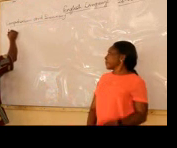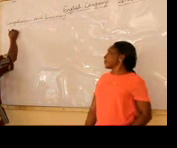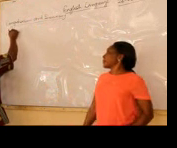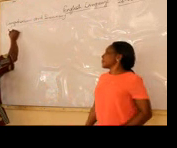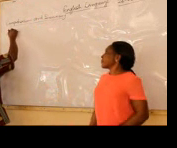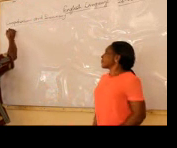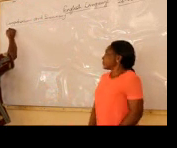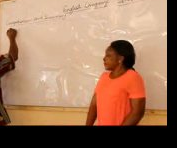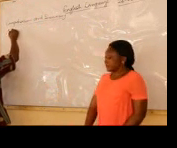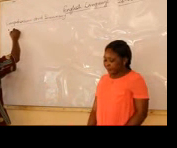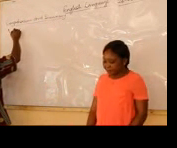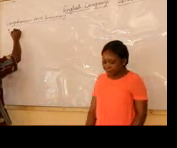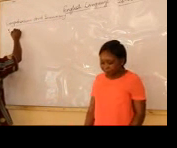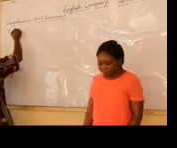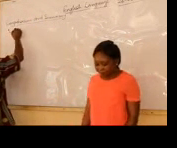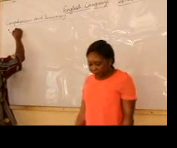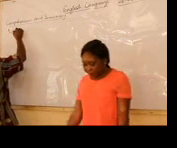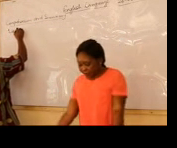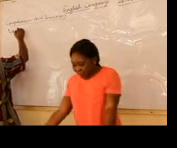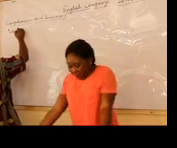like